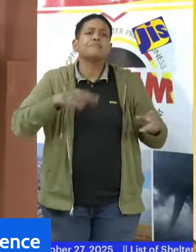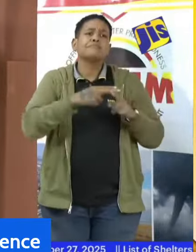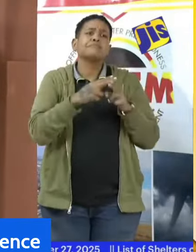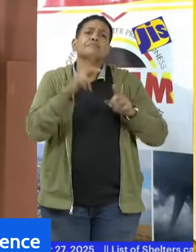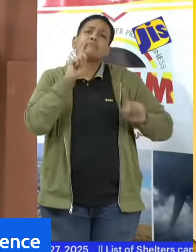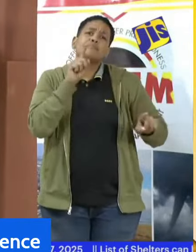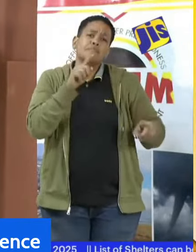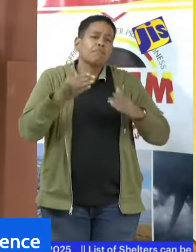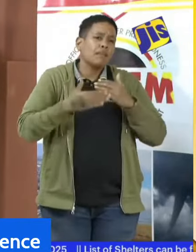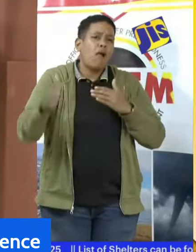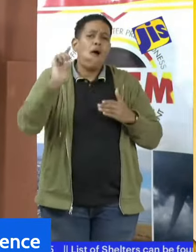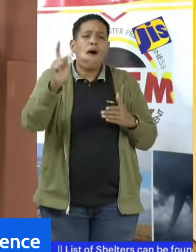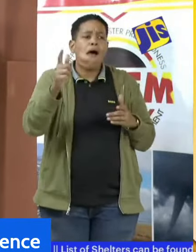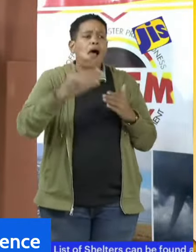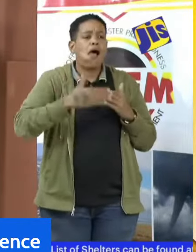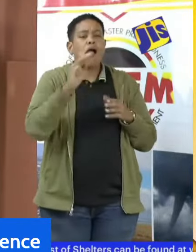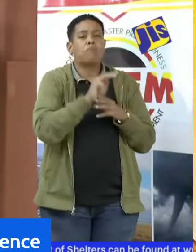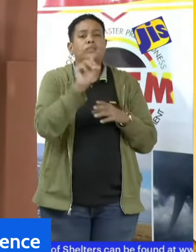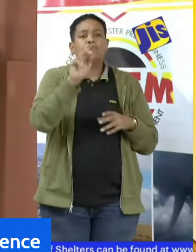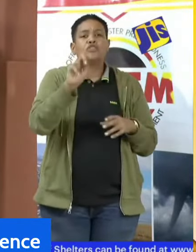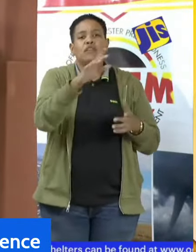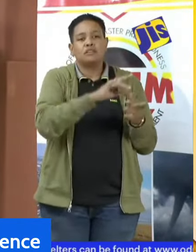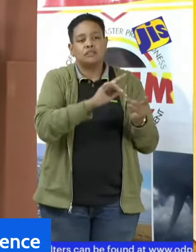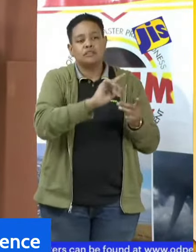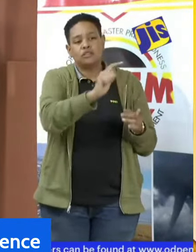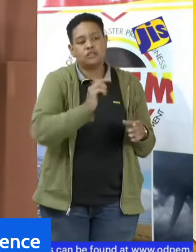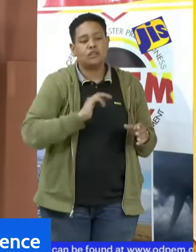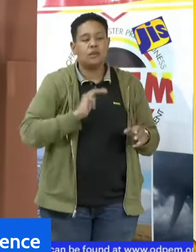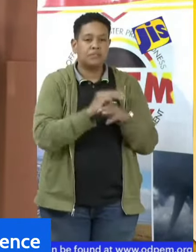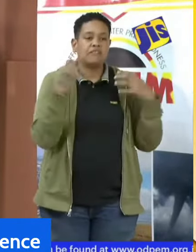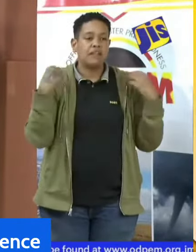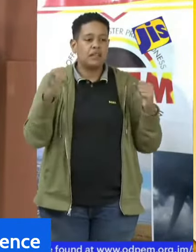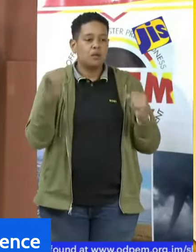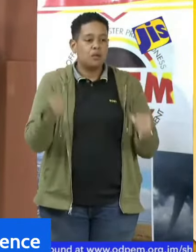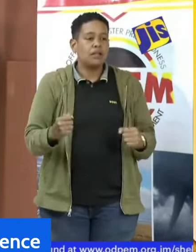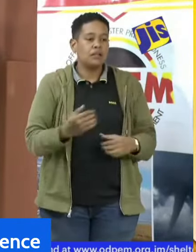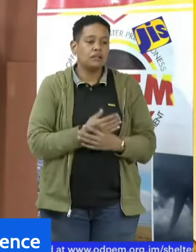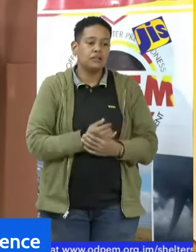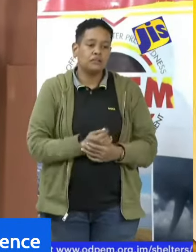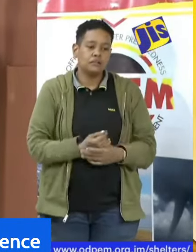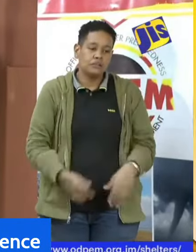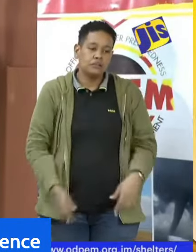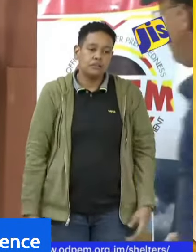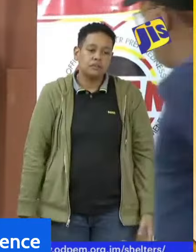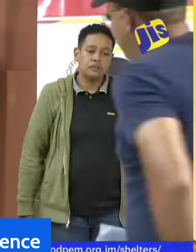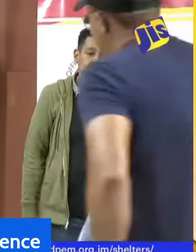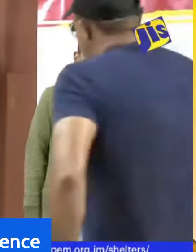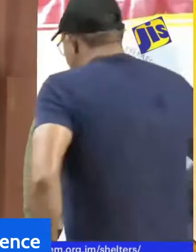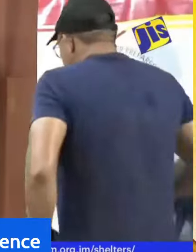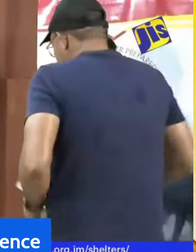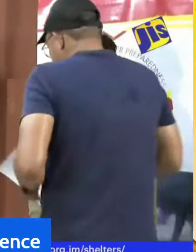those after Minister Tufton speaks, our Minister of Health and Wellness.